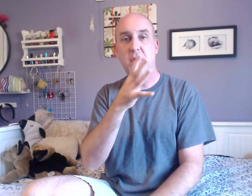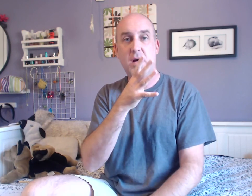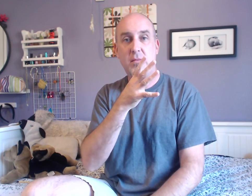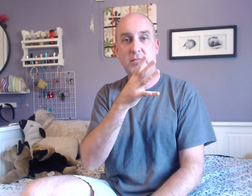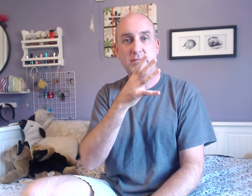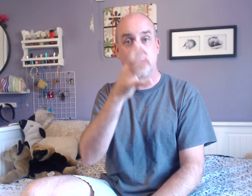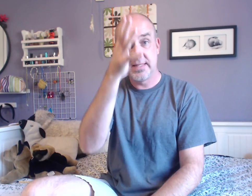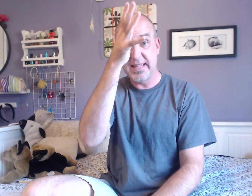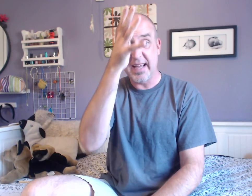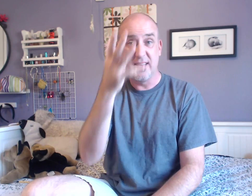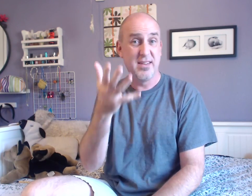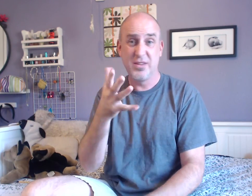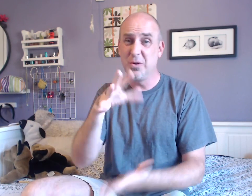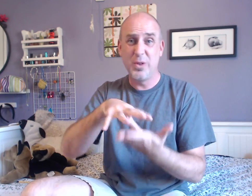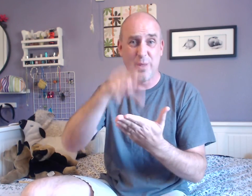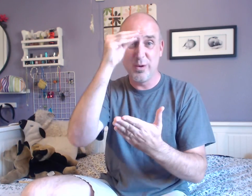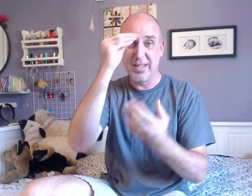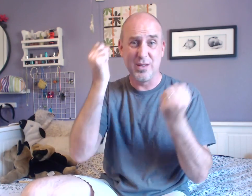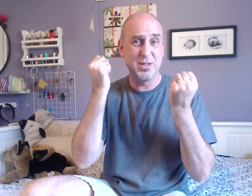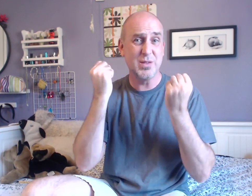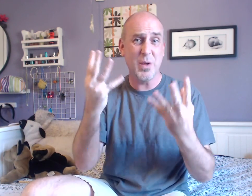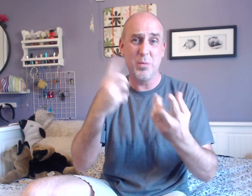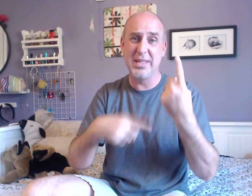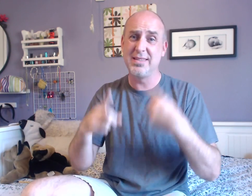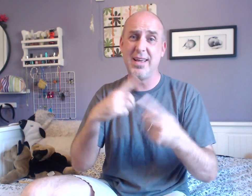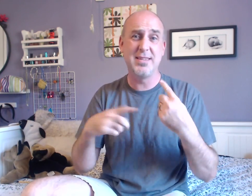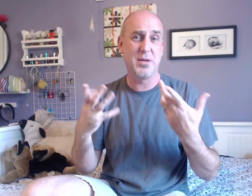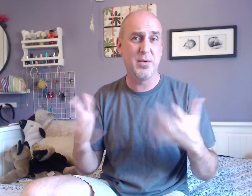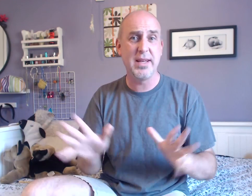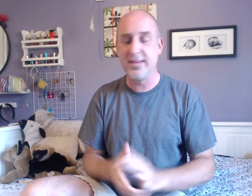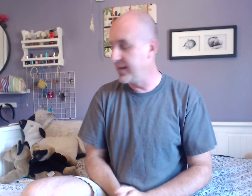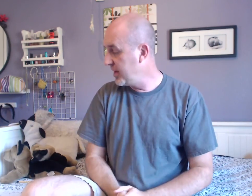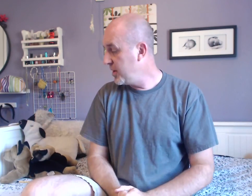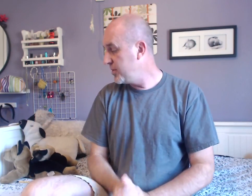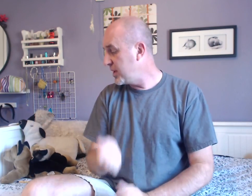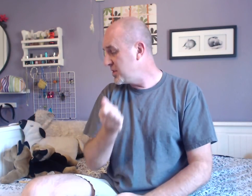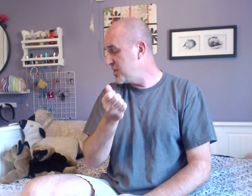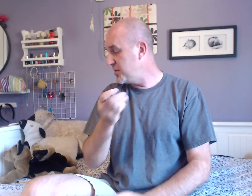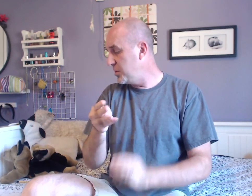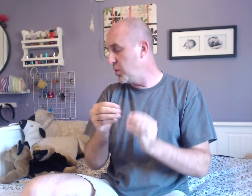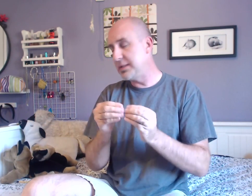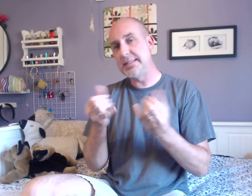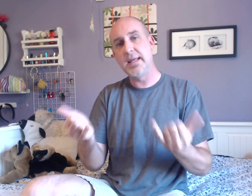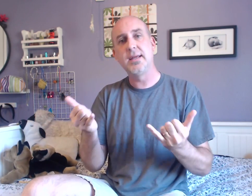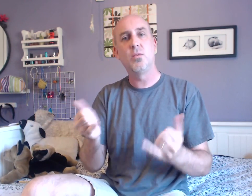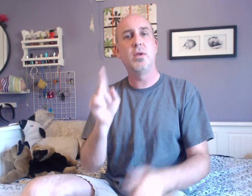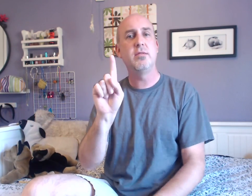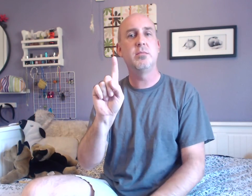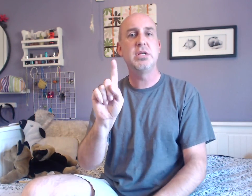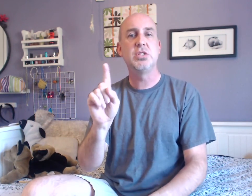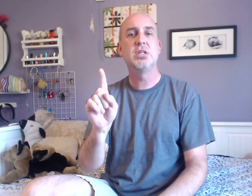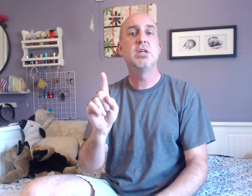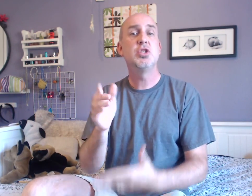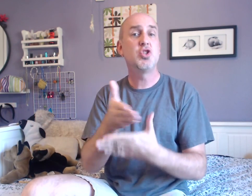mom, dad. You're learning so many signs already. We've got just a few more today. One of them is